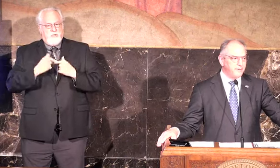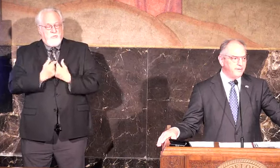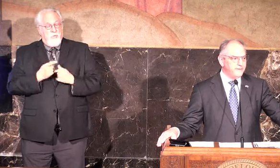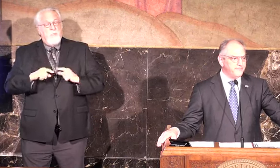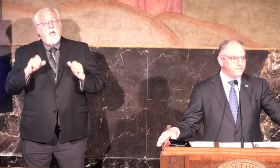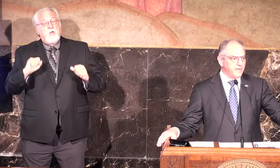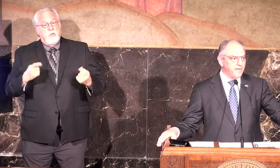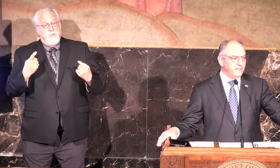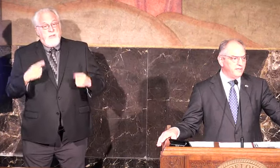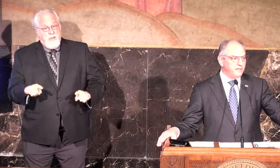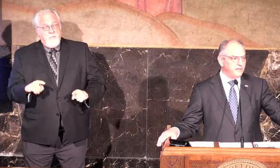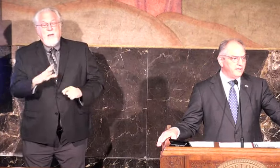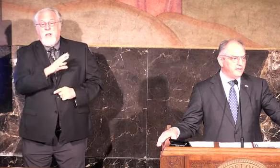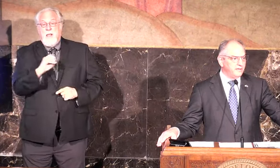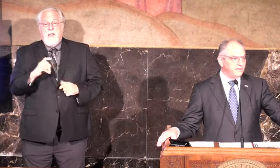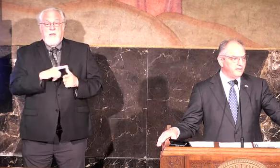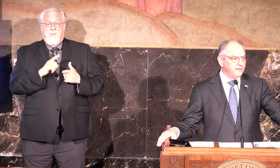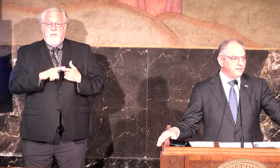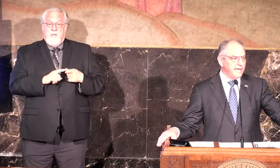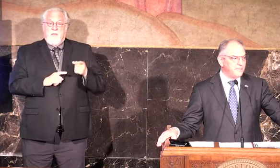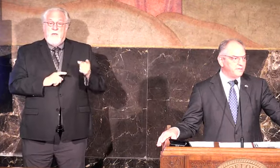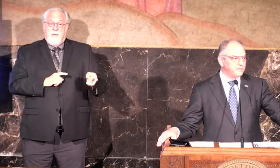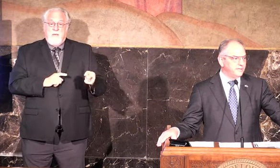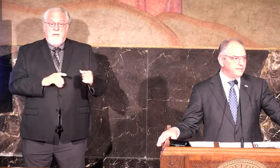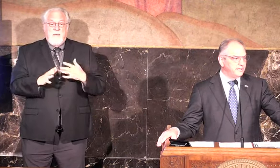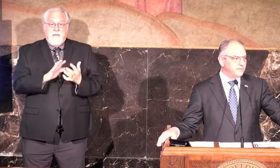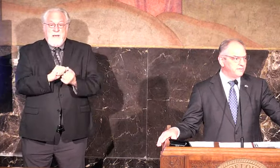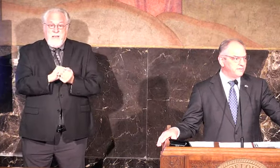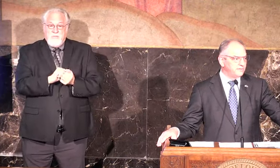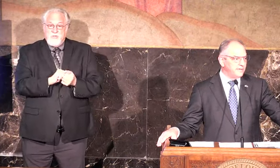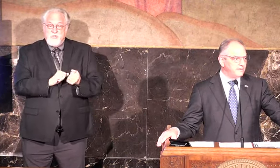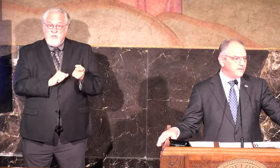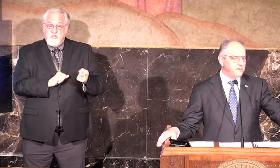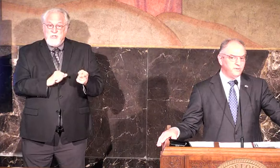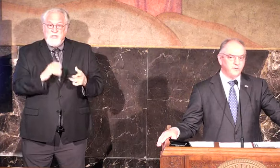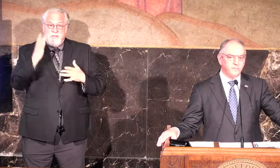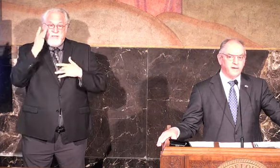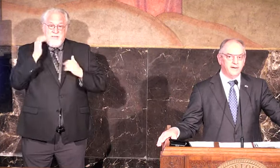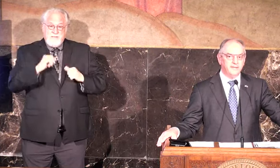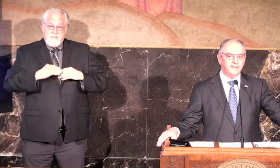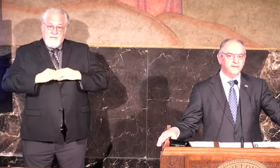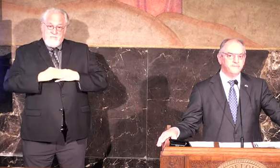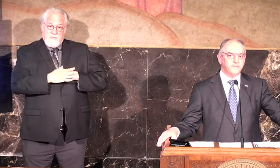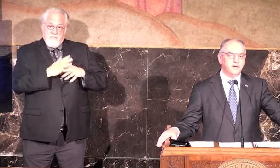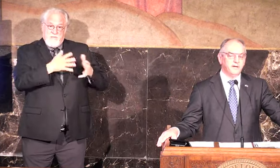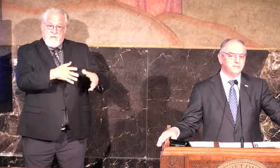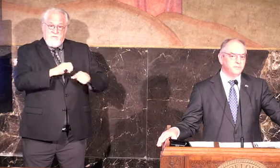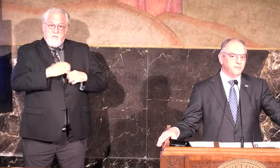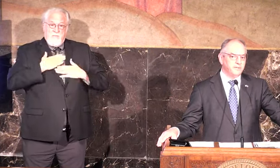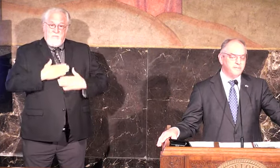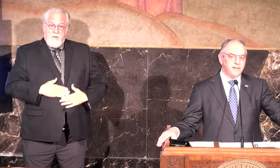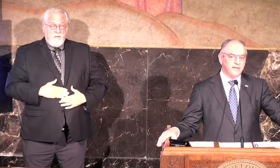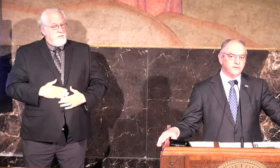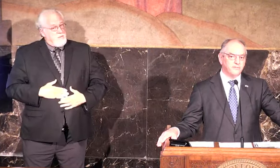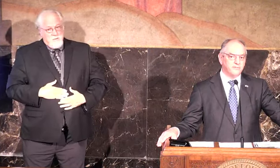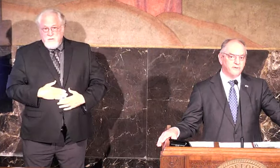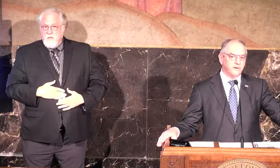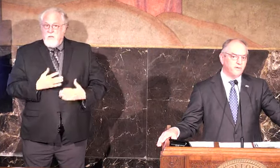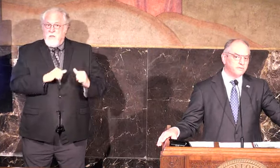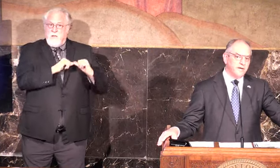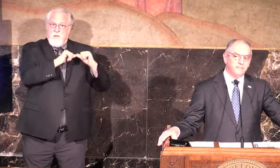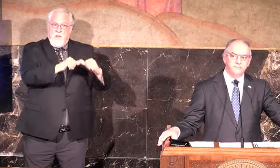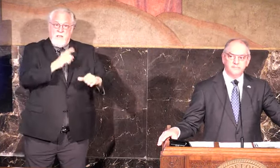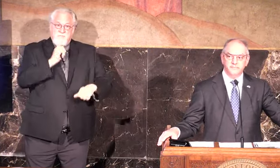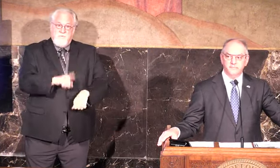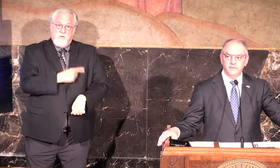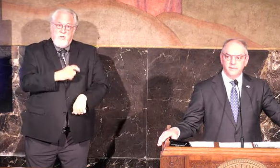could happen. And then the damage that this disease can do to your body is something that may last for a very